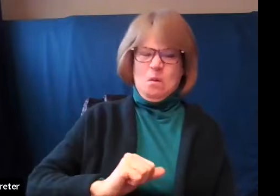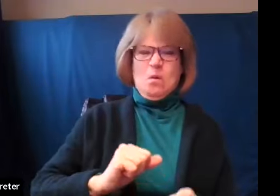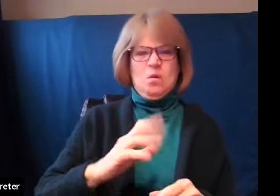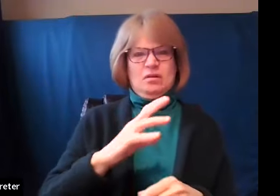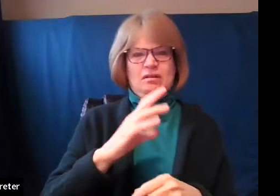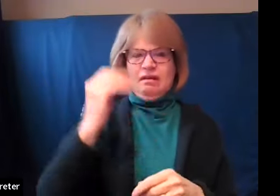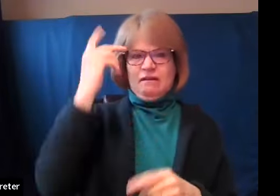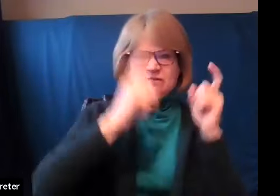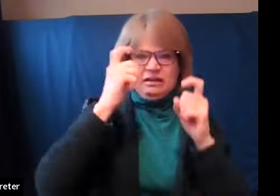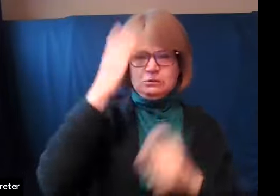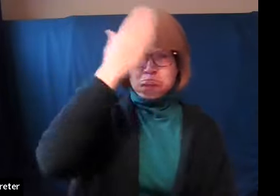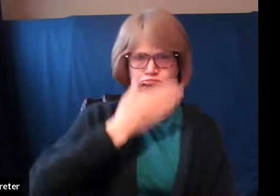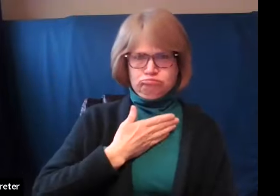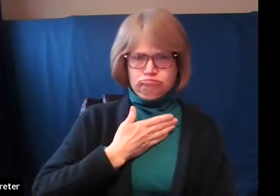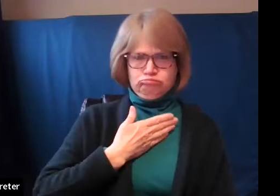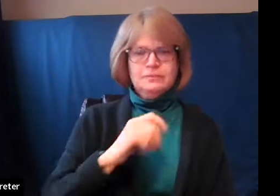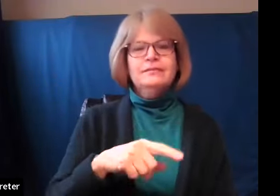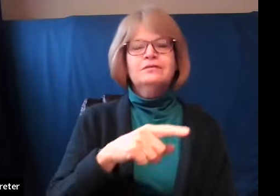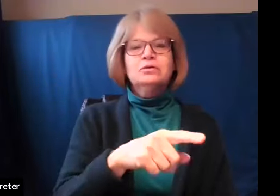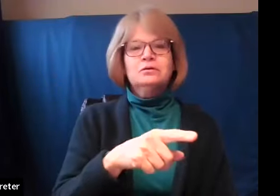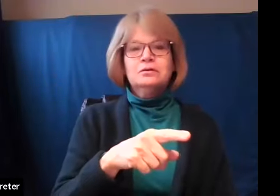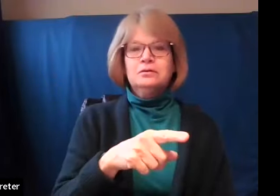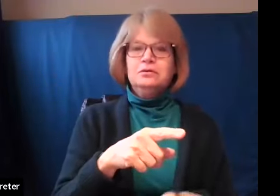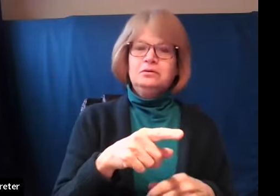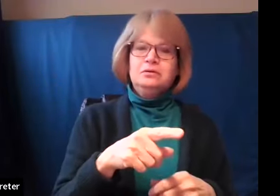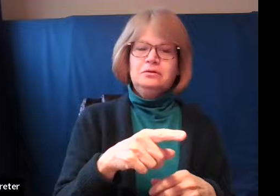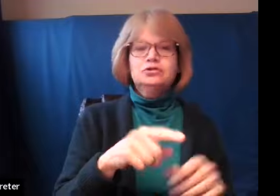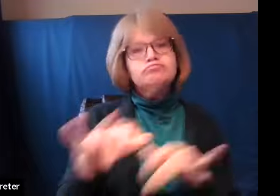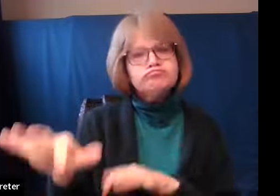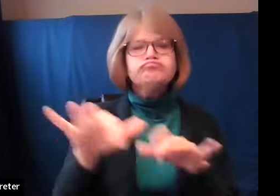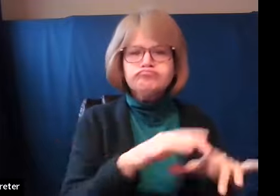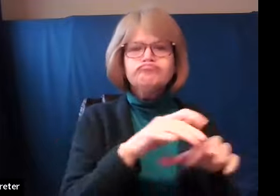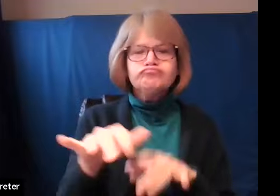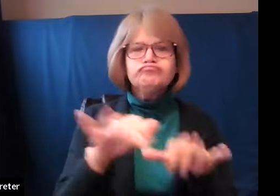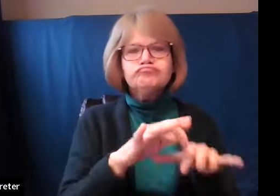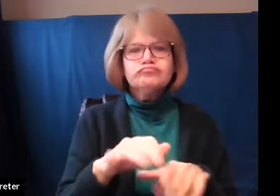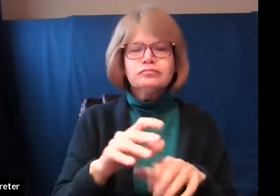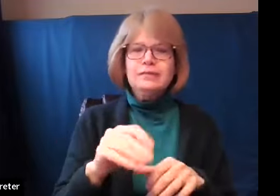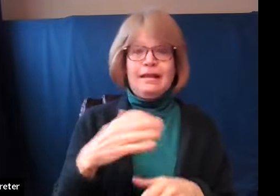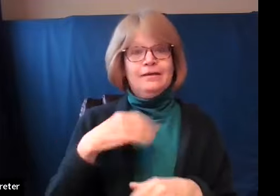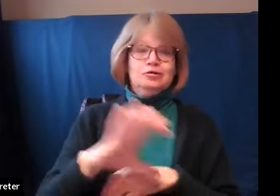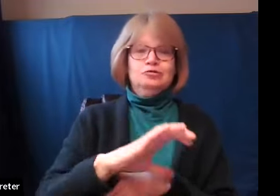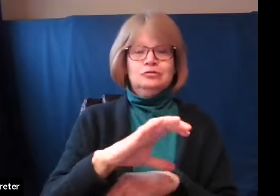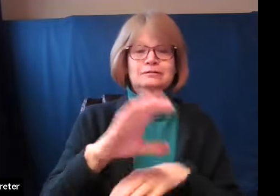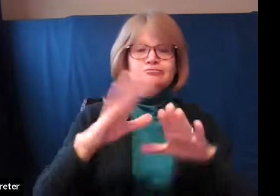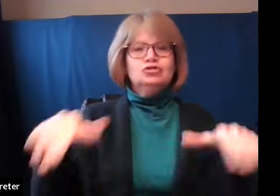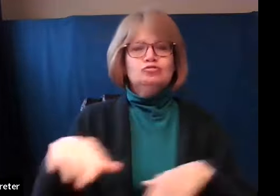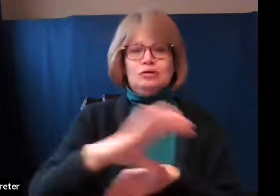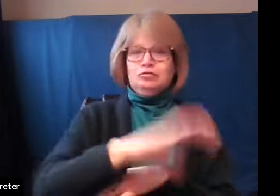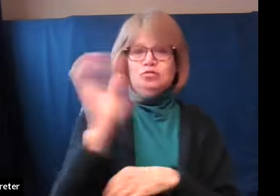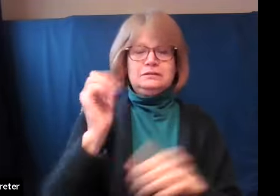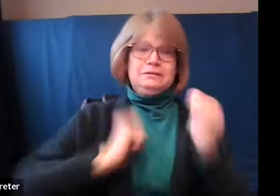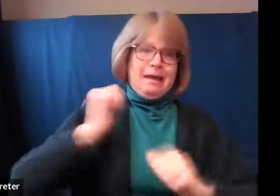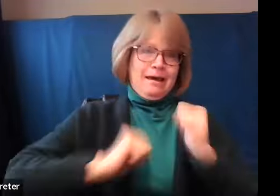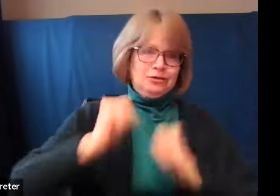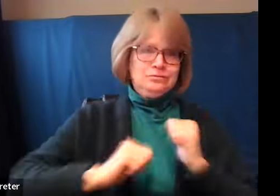terracotta facade. She capably played the gospel standards on the piano and whipped up kiddie Christmas pageants quicker than the innkeeper could